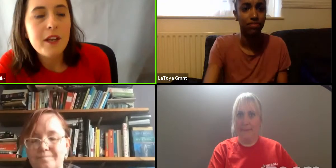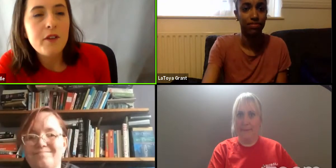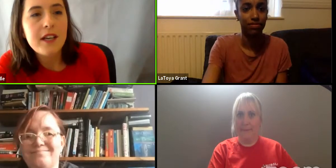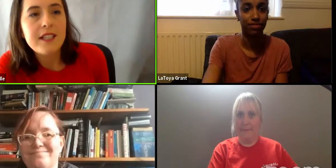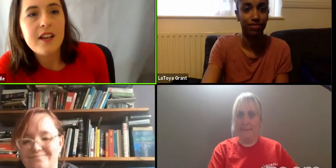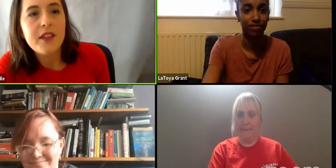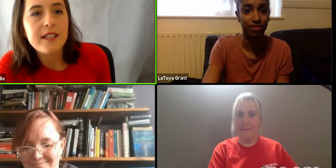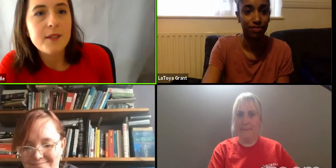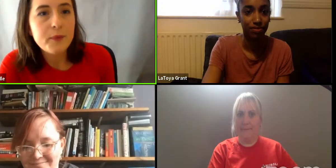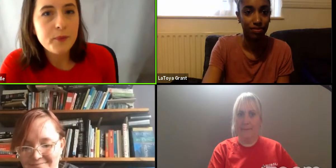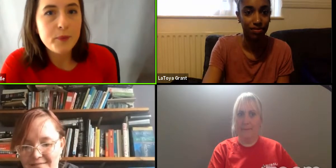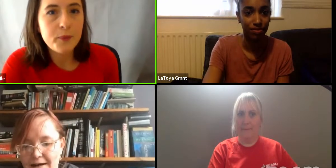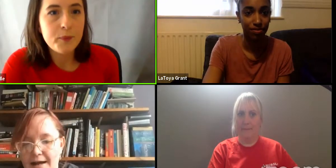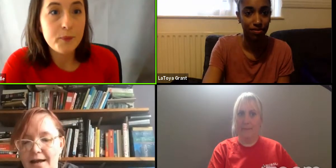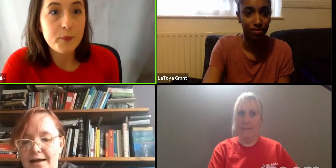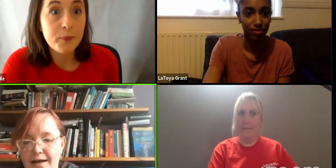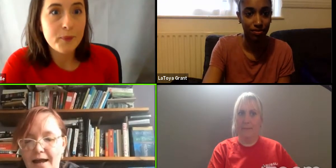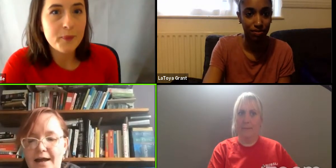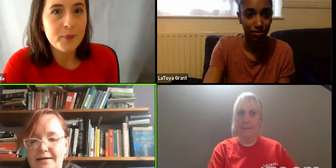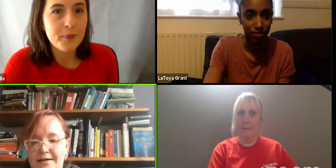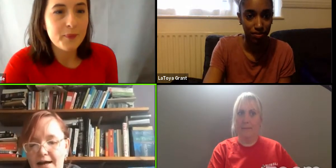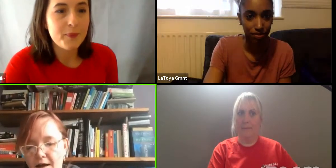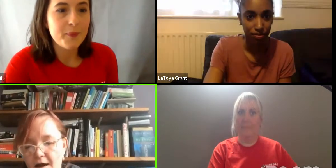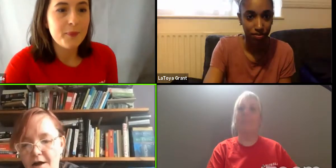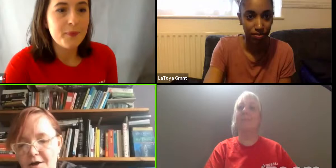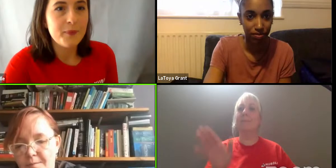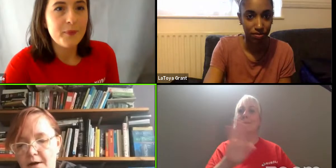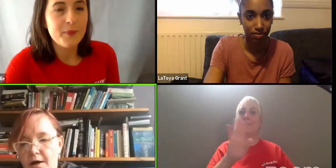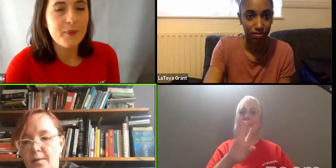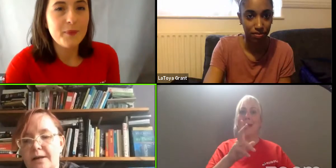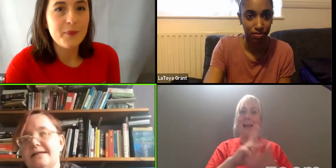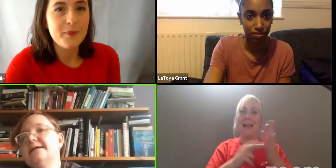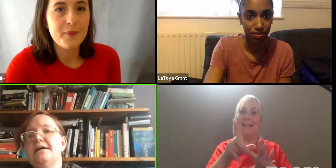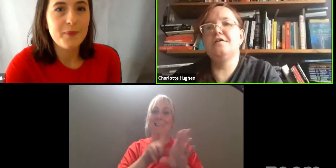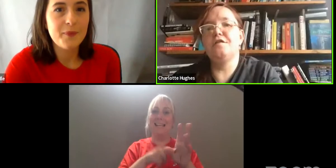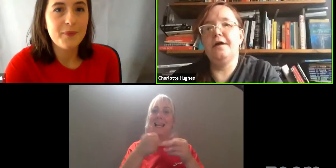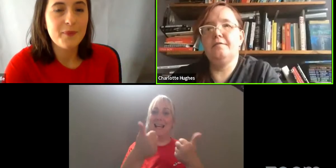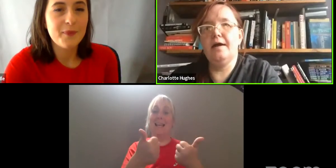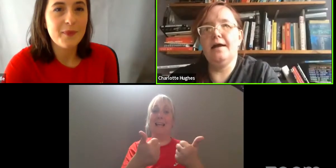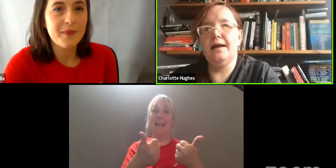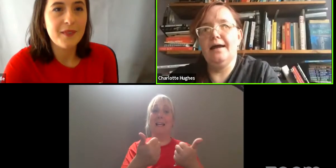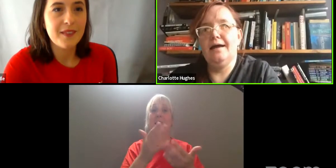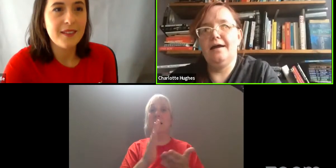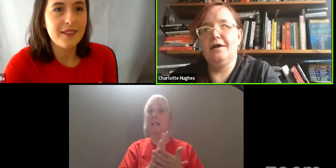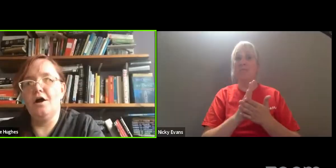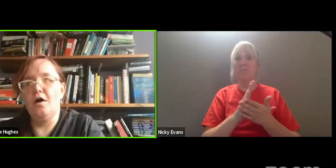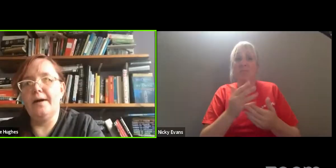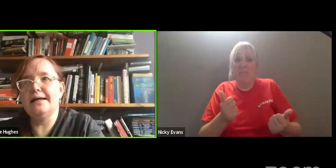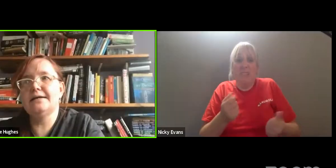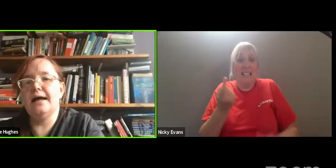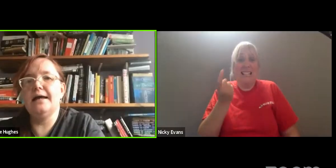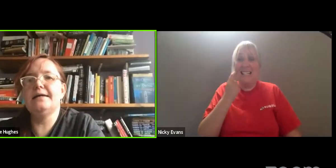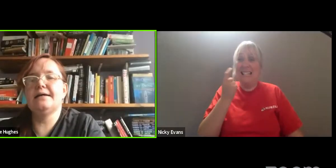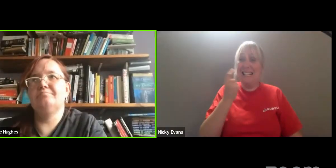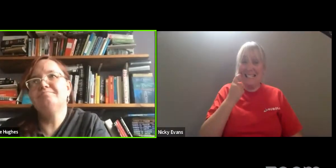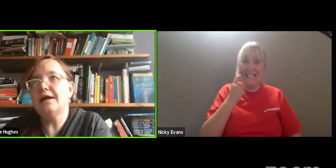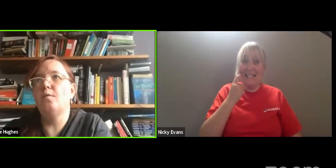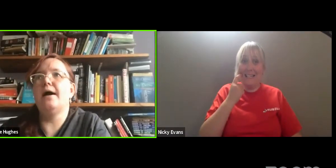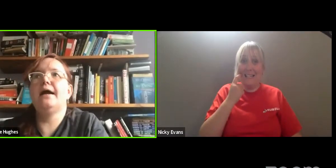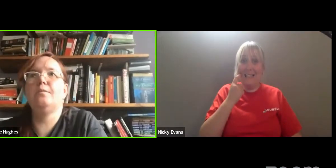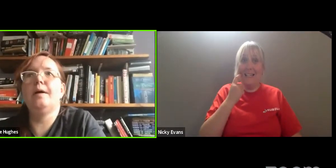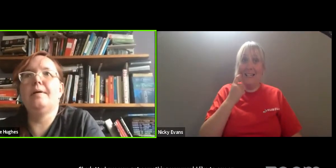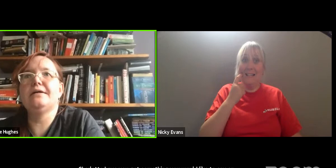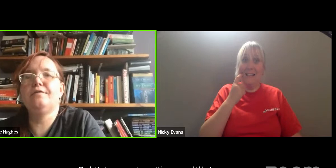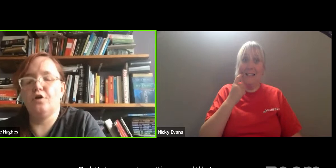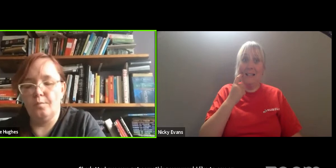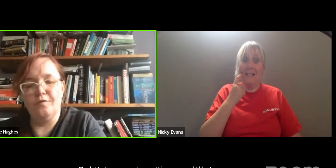got something you'd like to say on this? Hey, Andy. Well, it's easier than you think, really. You know, it is in a